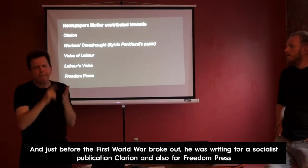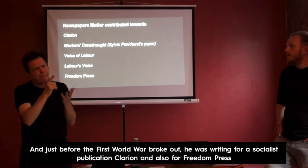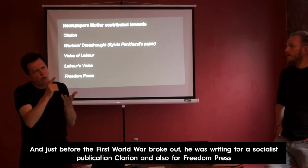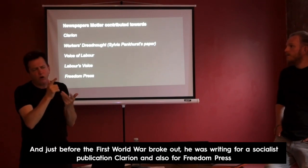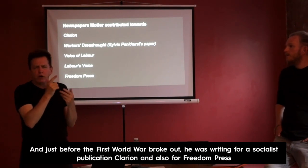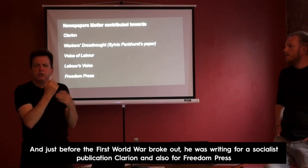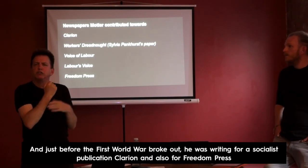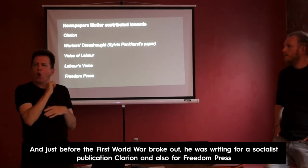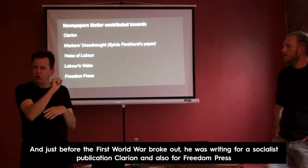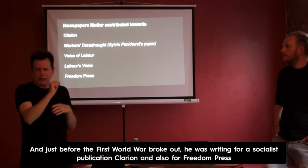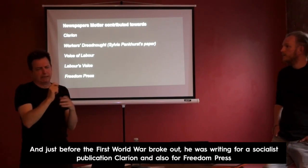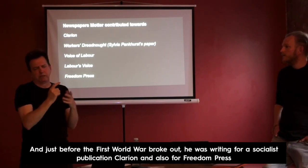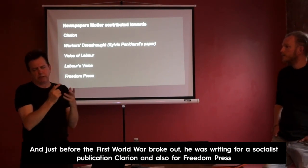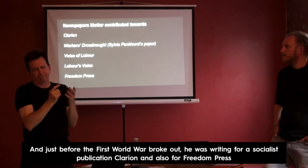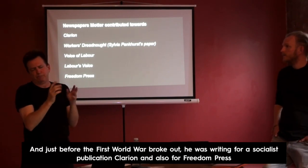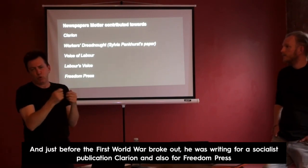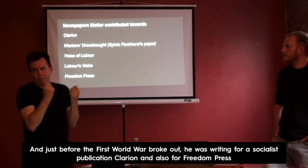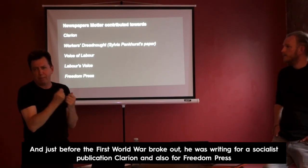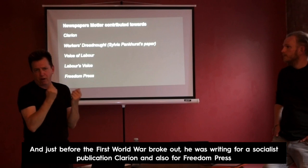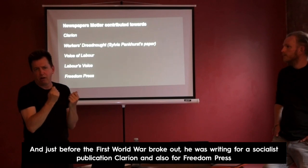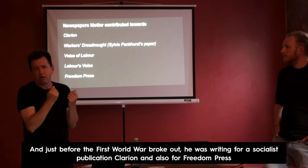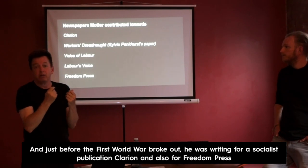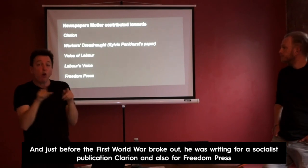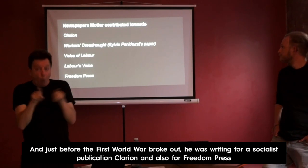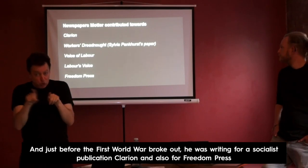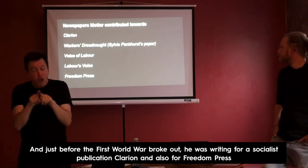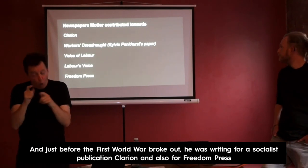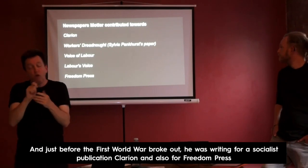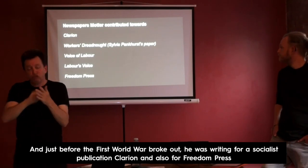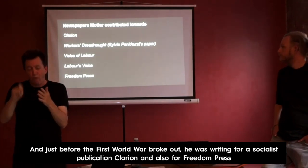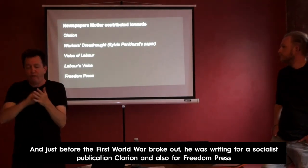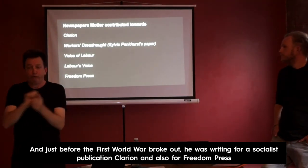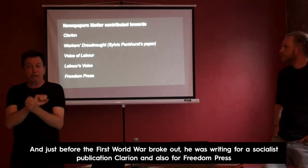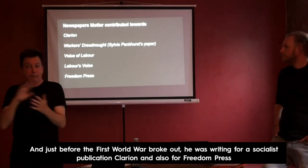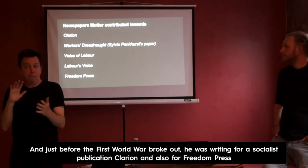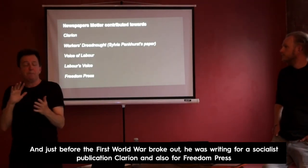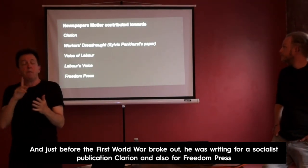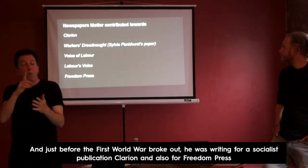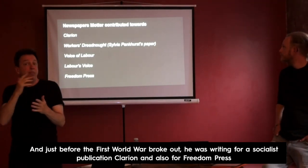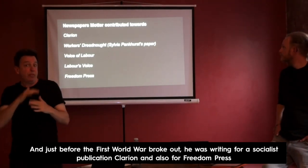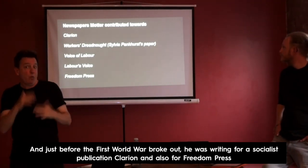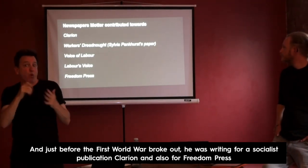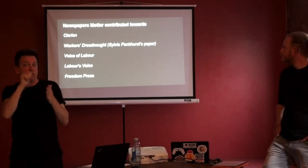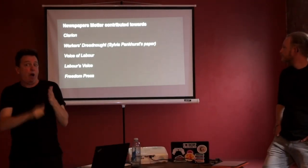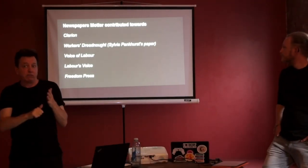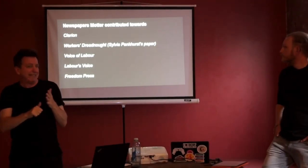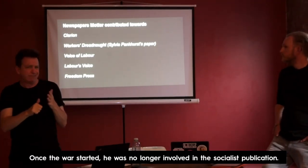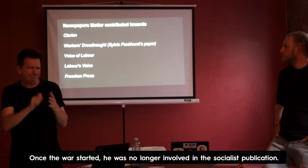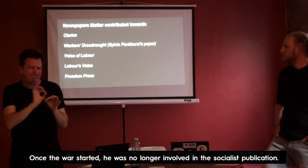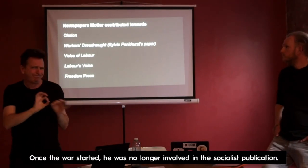And around just before the First World War broke out, he was writing for this socialist publication and also for Freedom Press as well. Once the